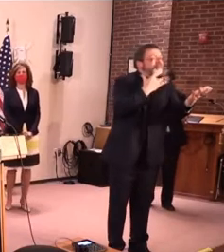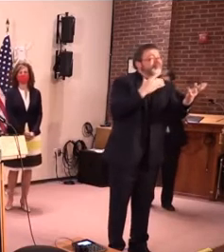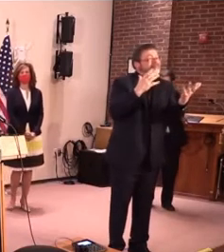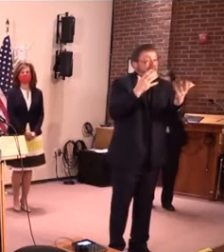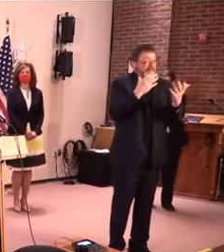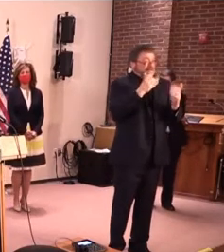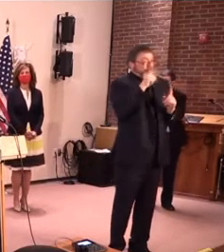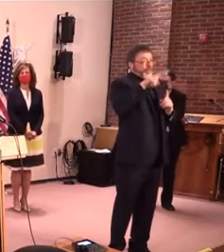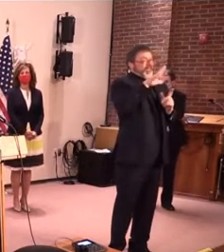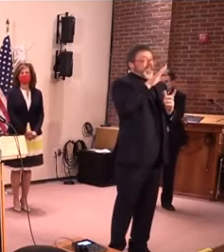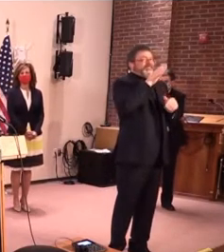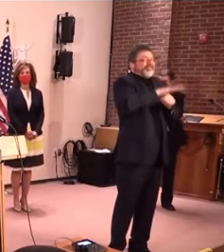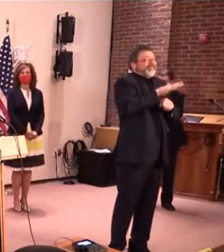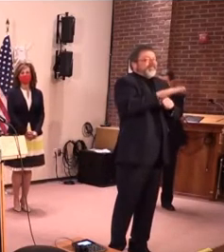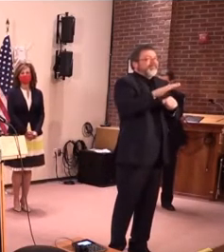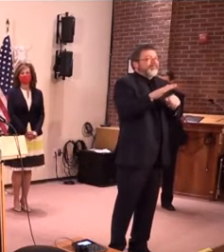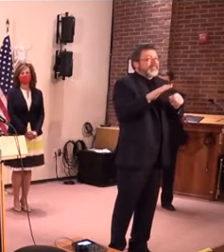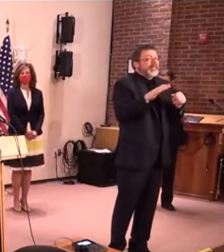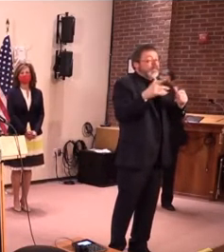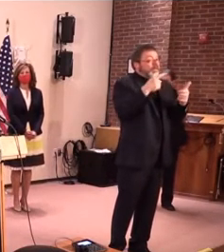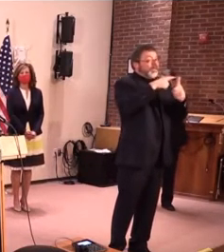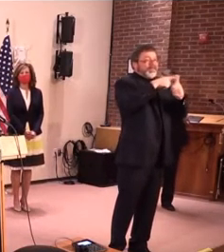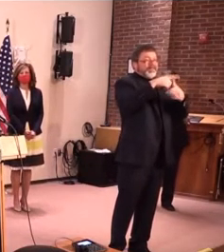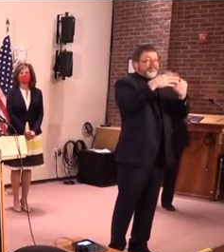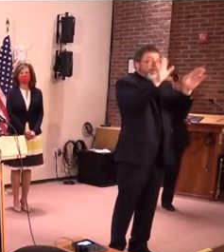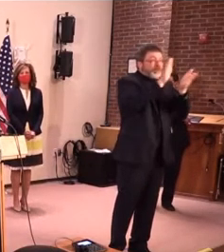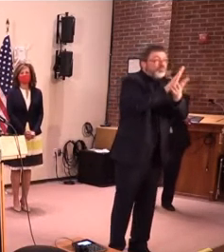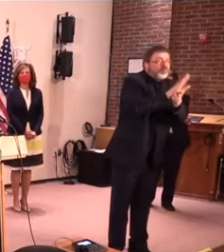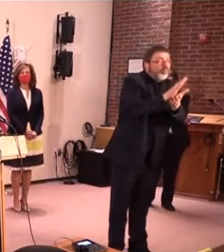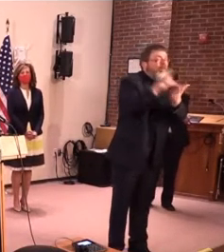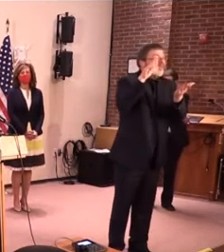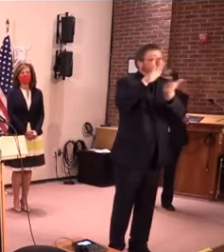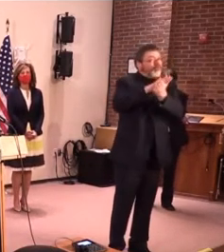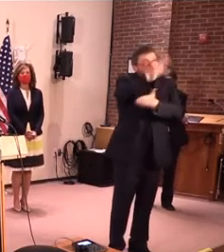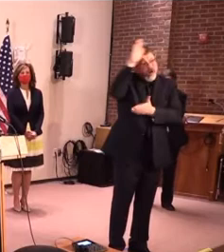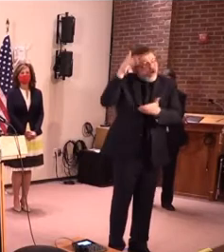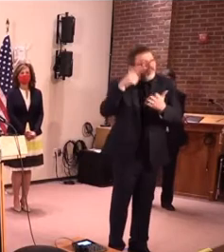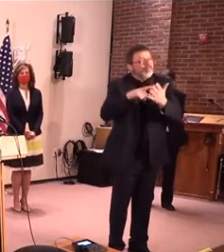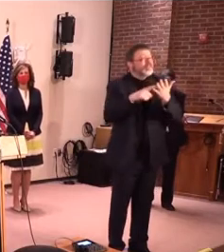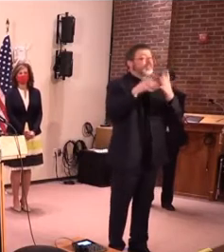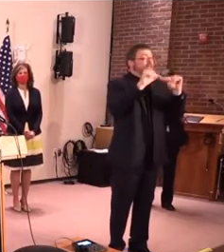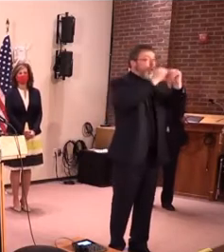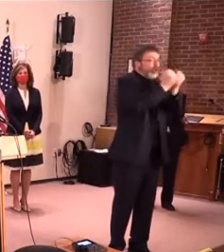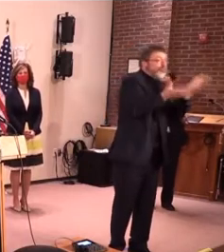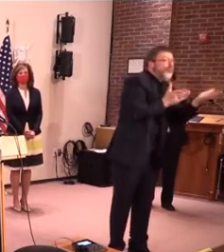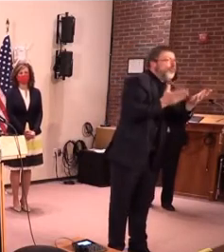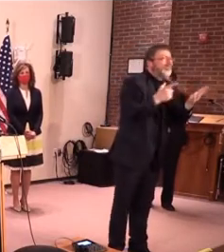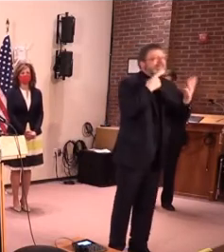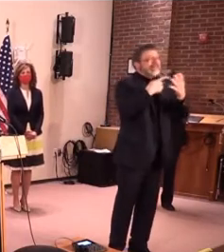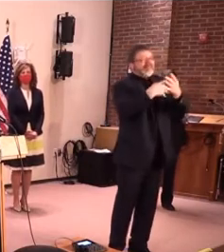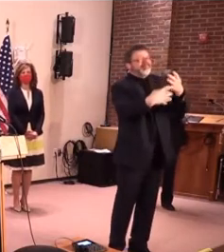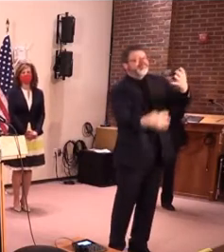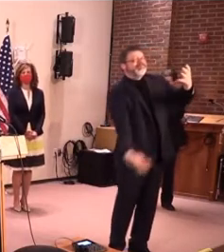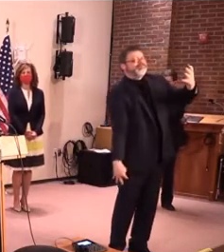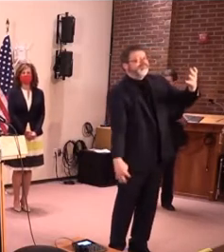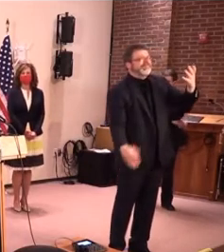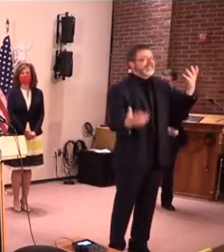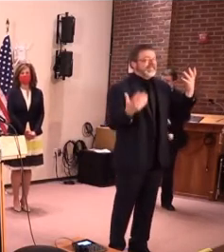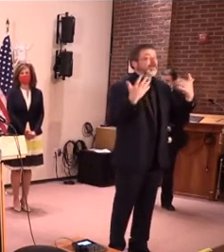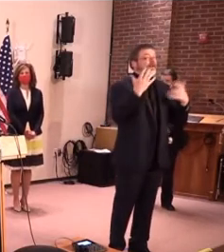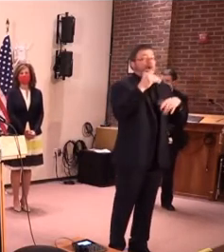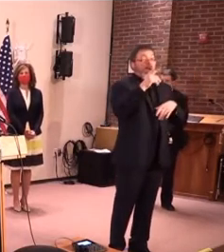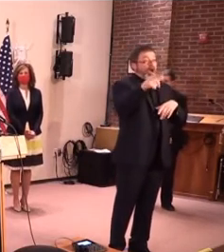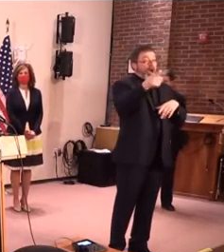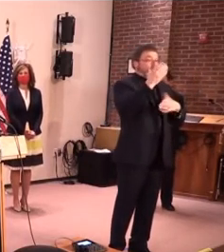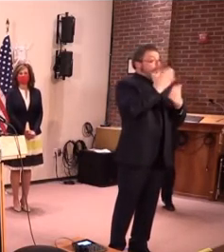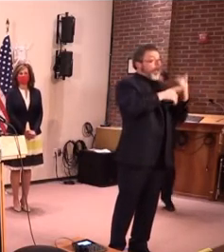the public school system and some of the other, maybe the hazard pay initiative and so forth. So there are a lot of other